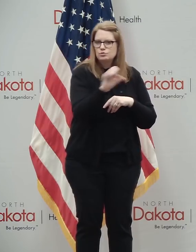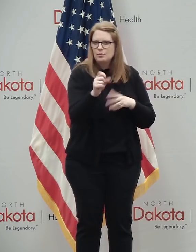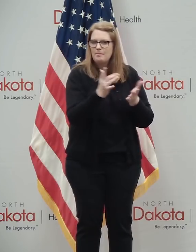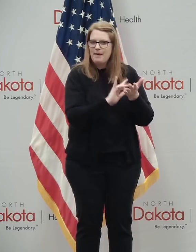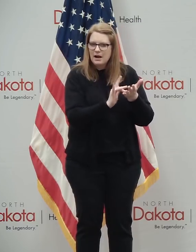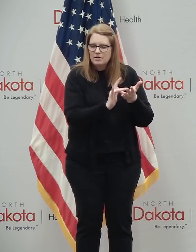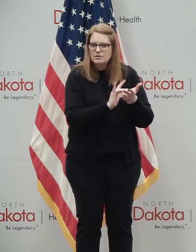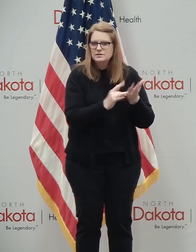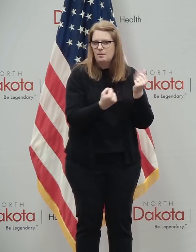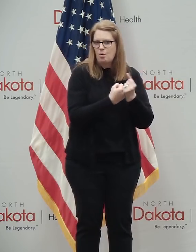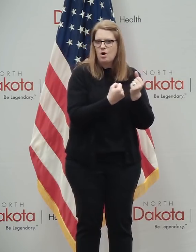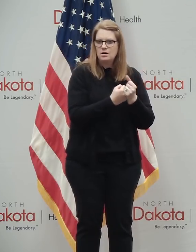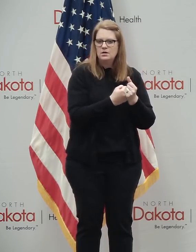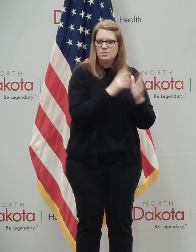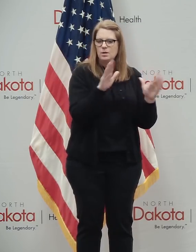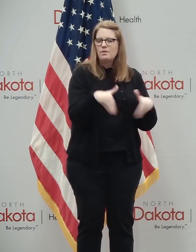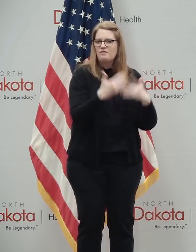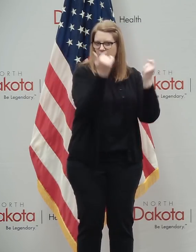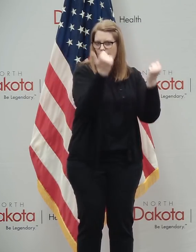medical support.